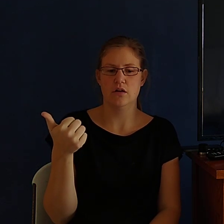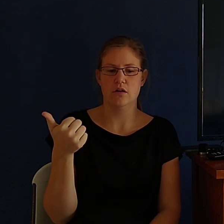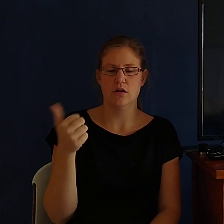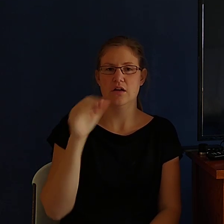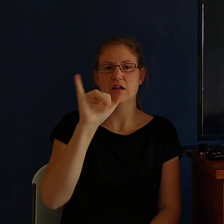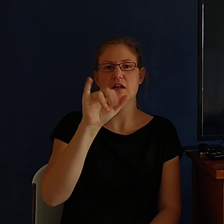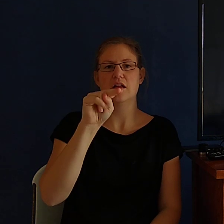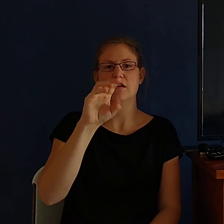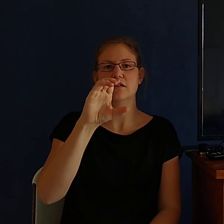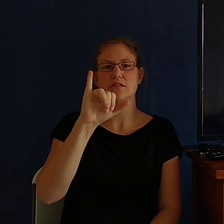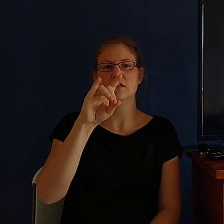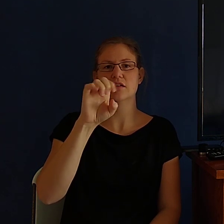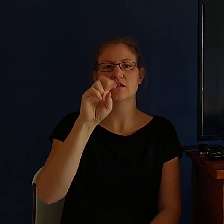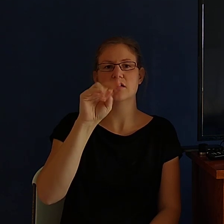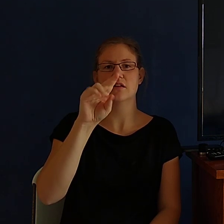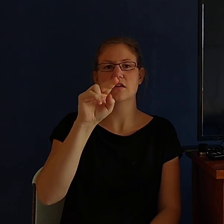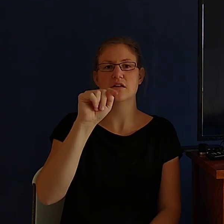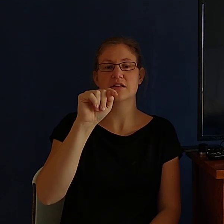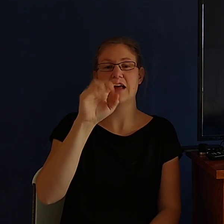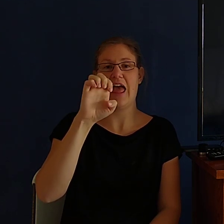instant edges to D that